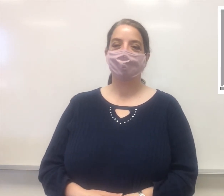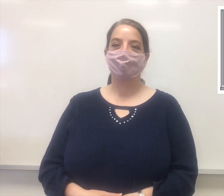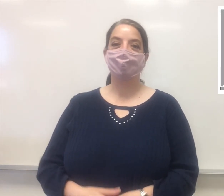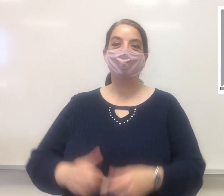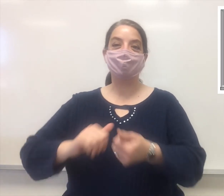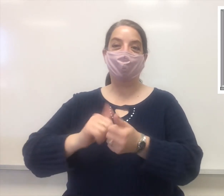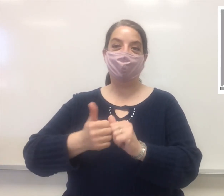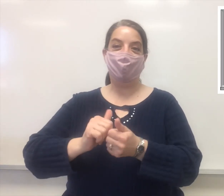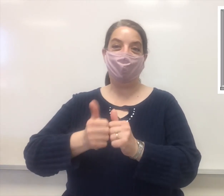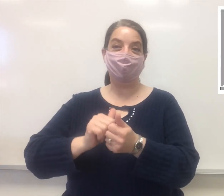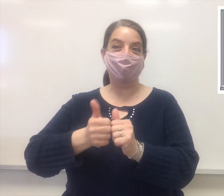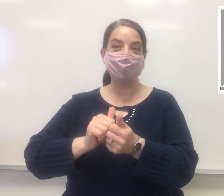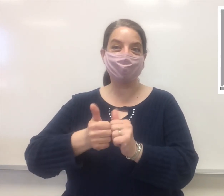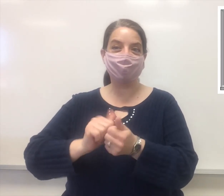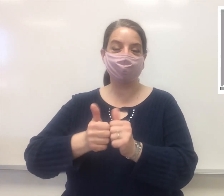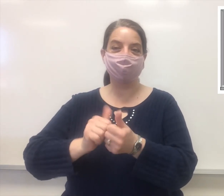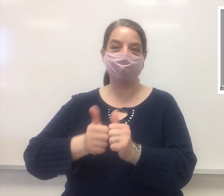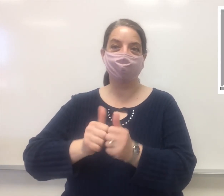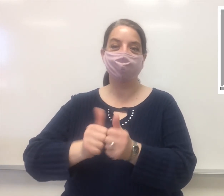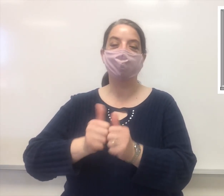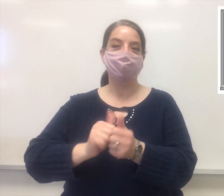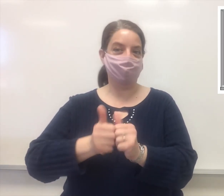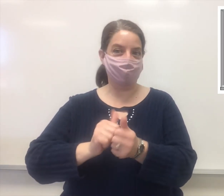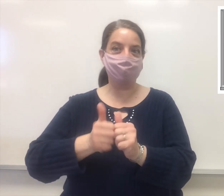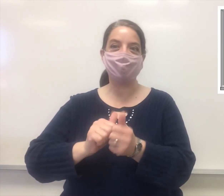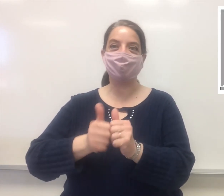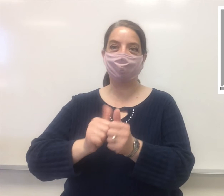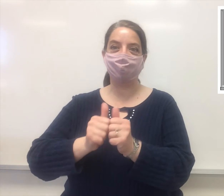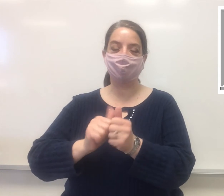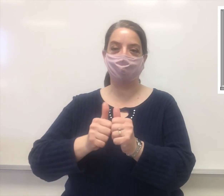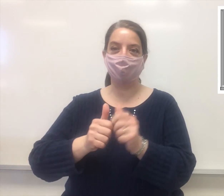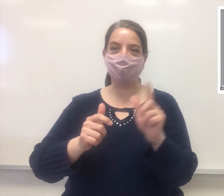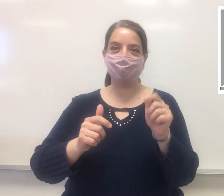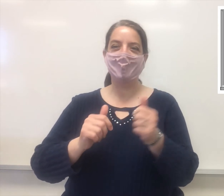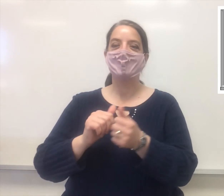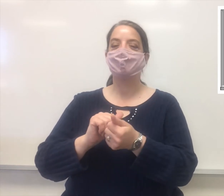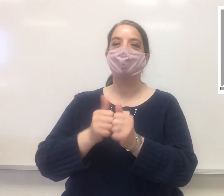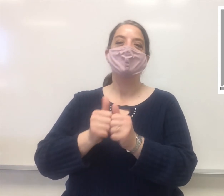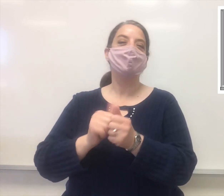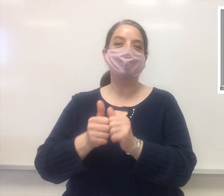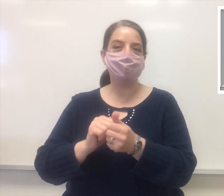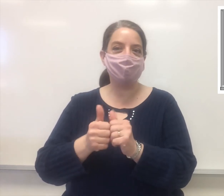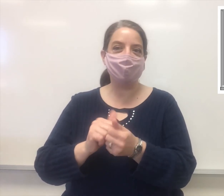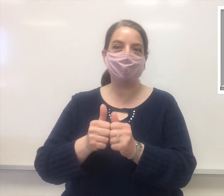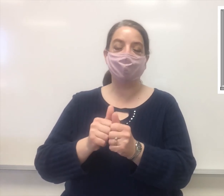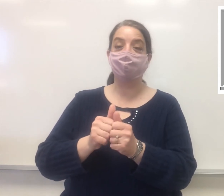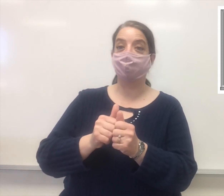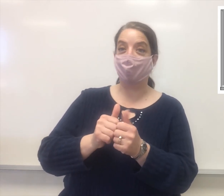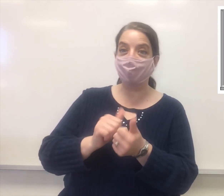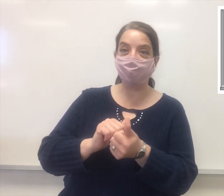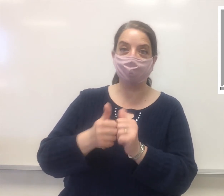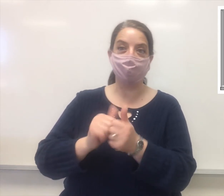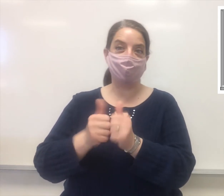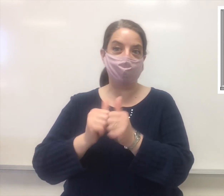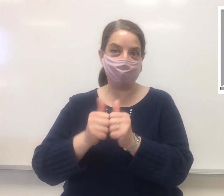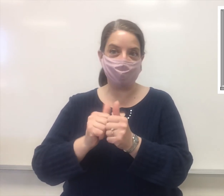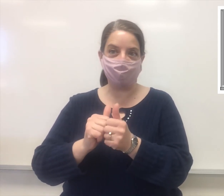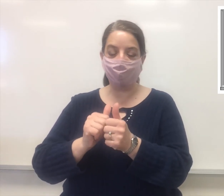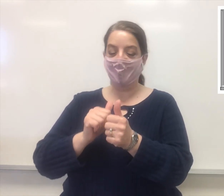We also have athletics. It's the same as the sign for sports. So you'll also see the sign for race or competition. So